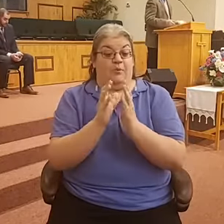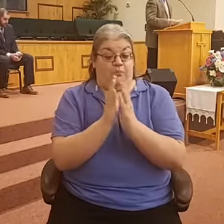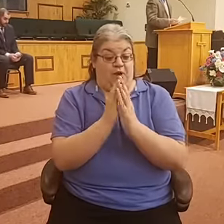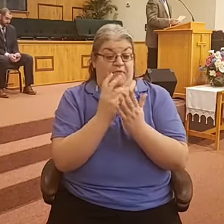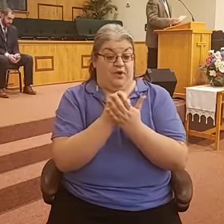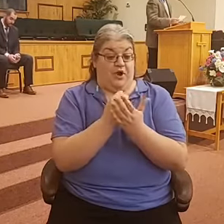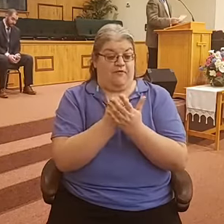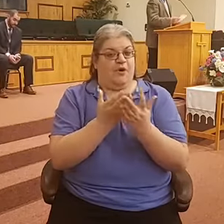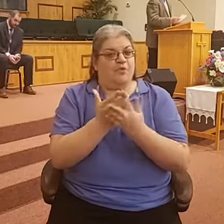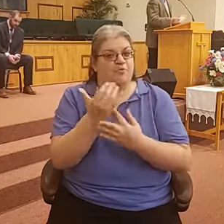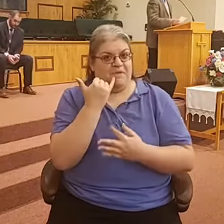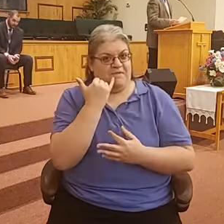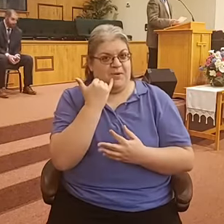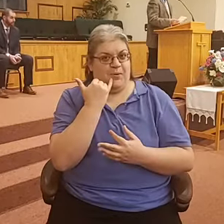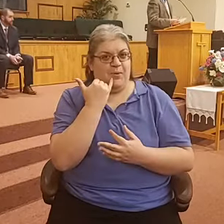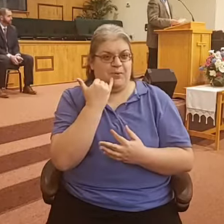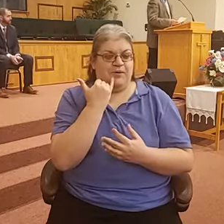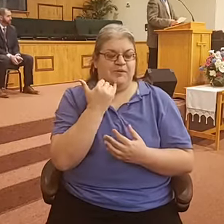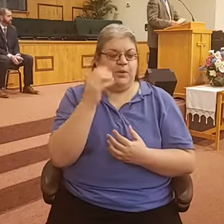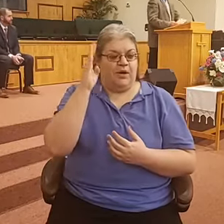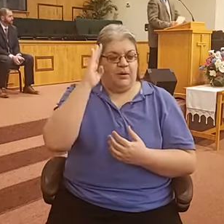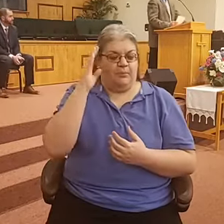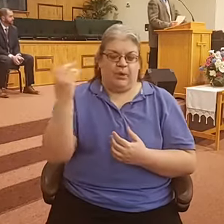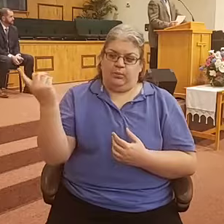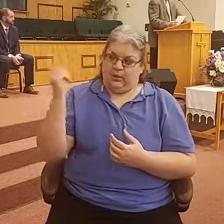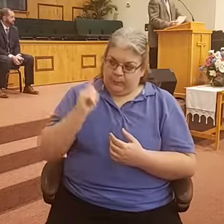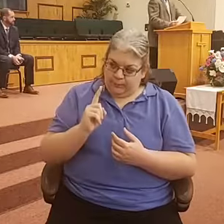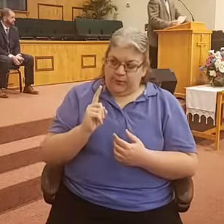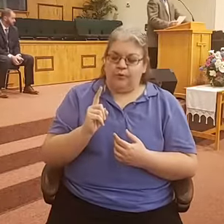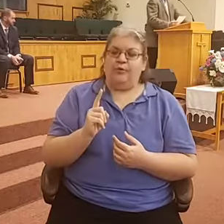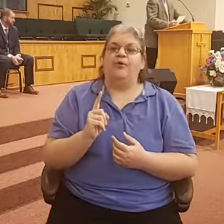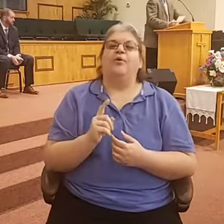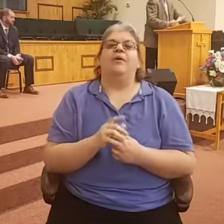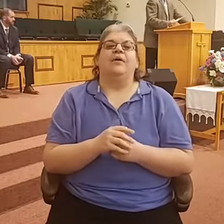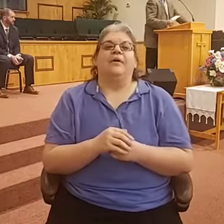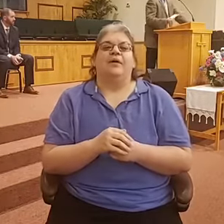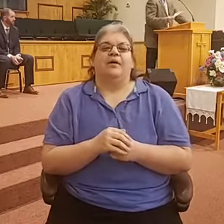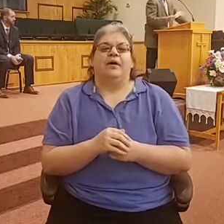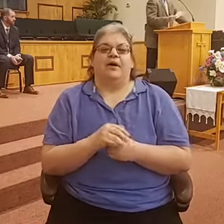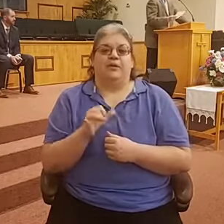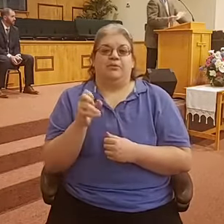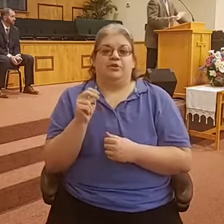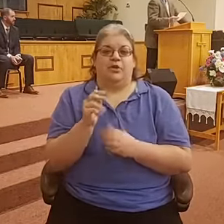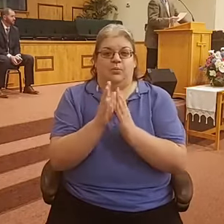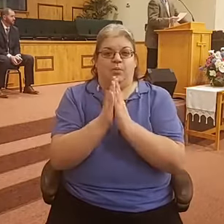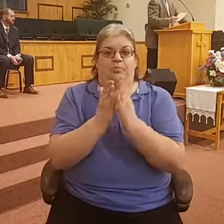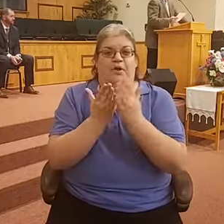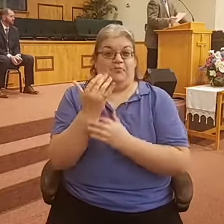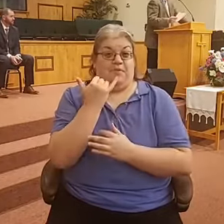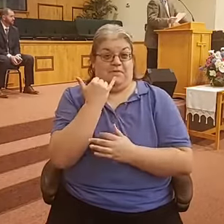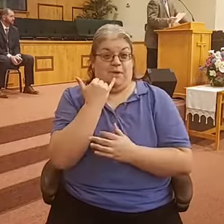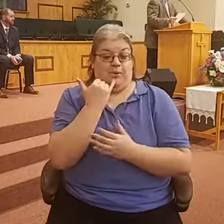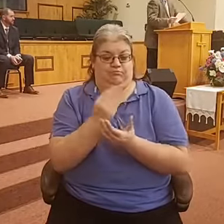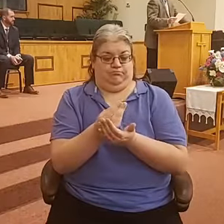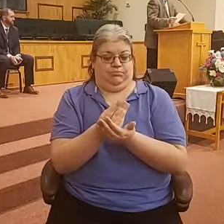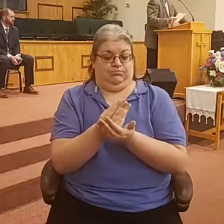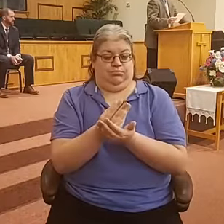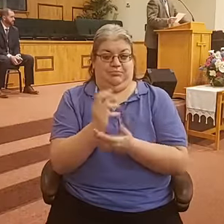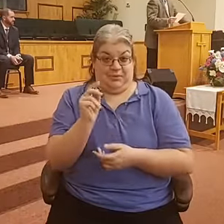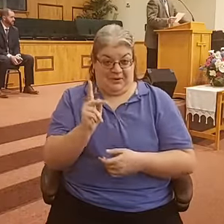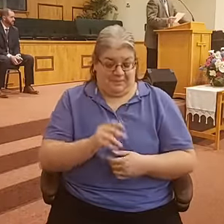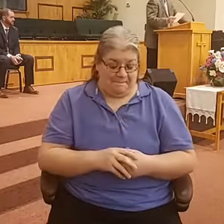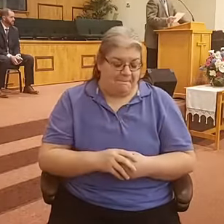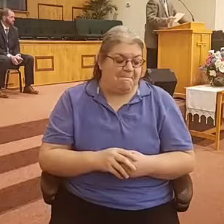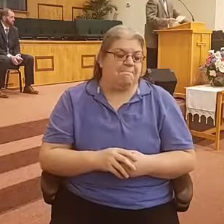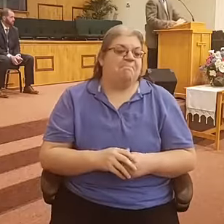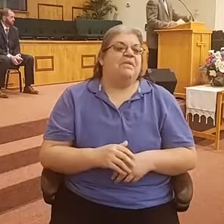phone. So I'll have Brother Brian come up here, and Brother John will pray through the phone, okay? All right, so let